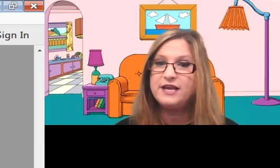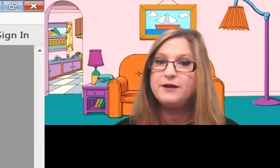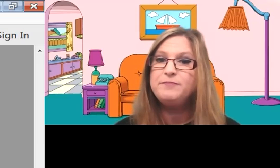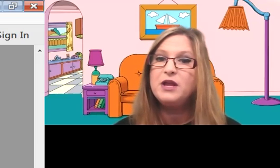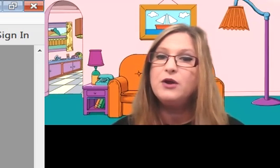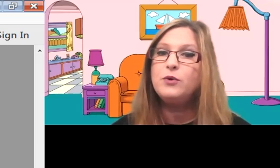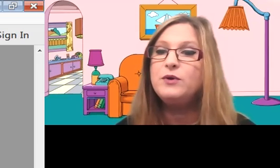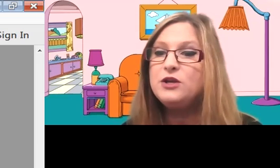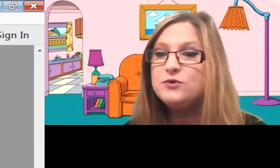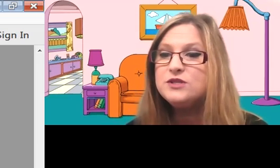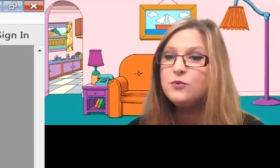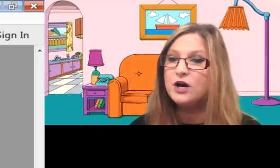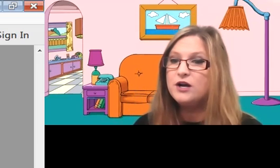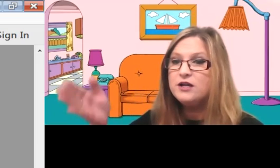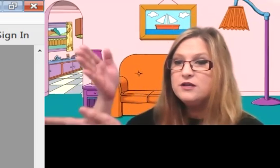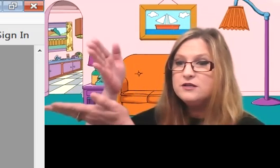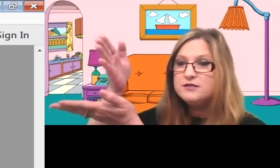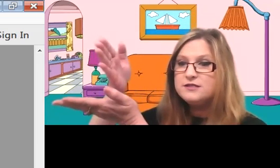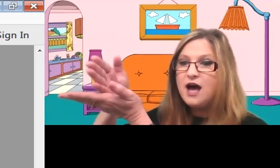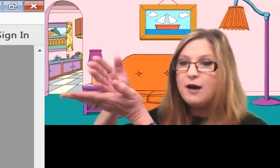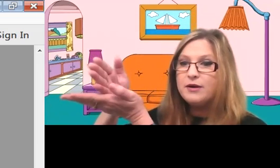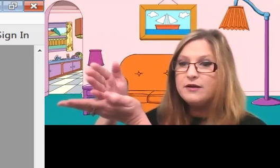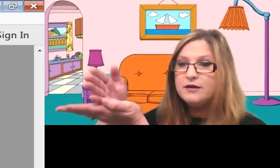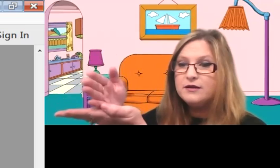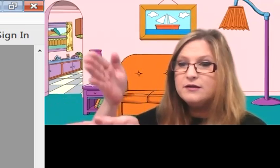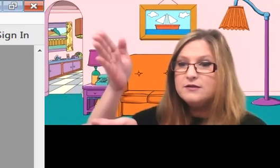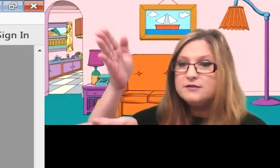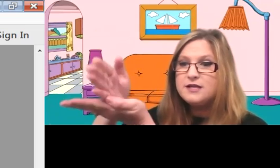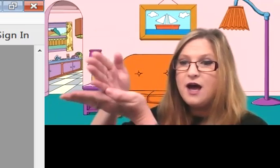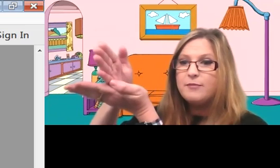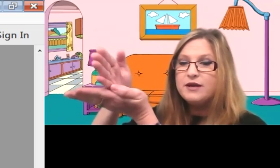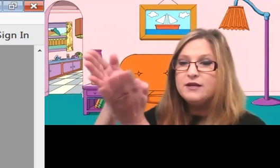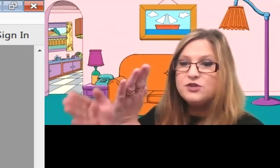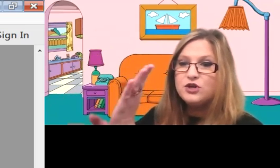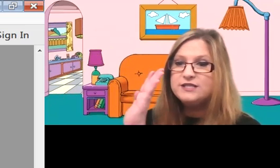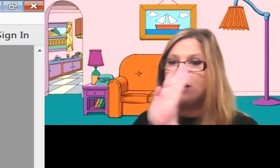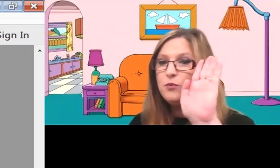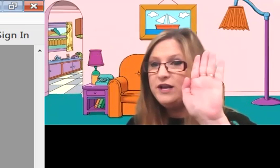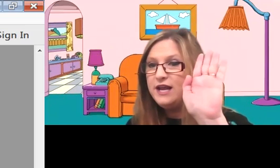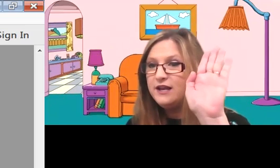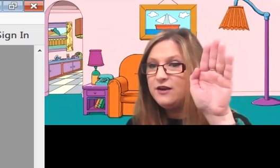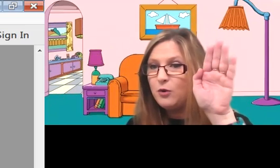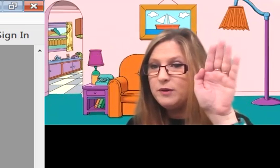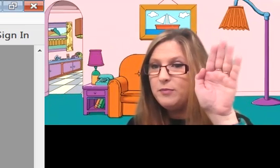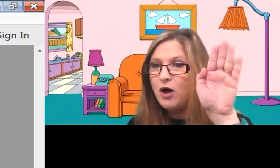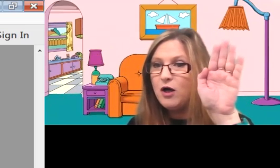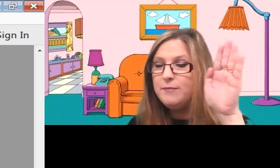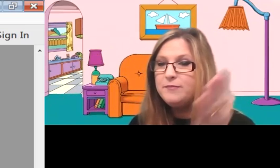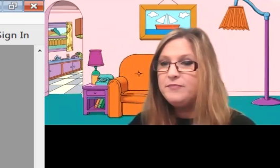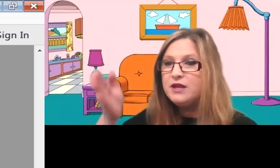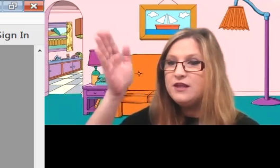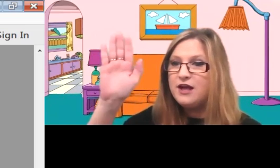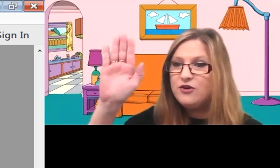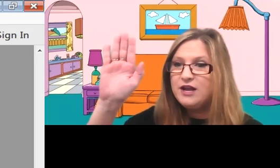next thing, we would use the word stop. Stop. So you're going to take one hand open